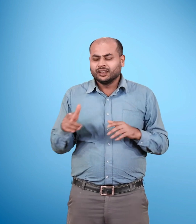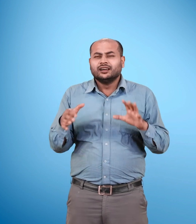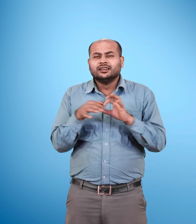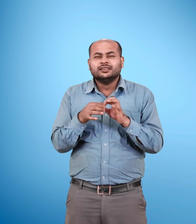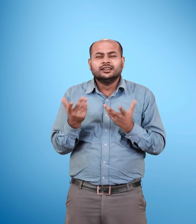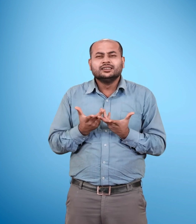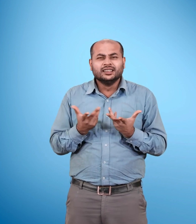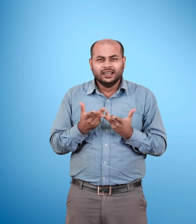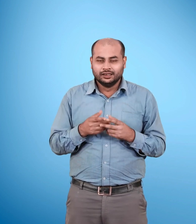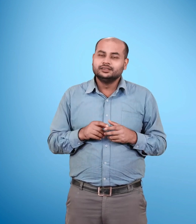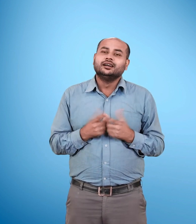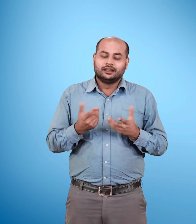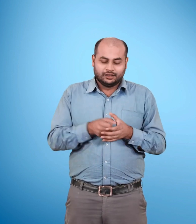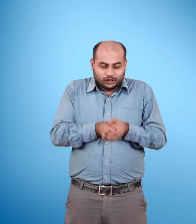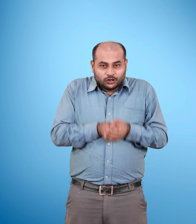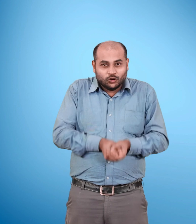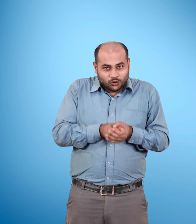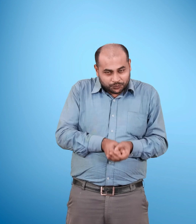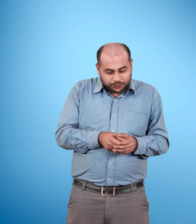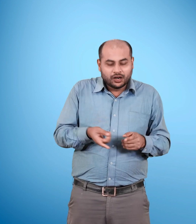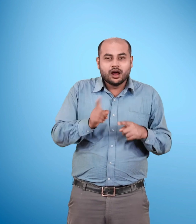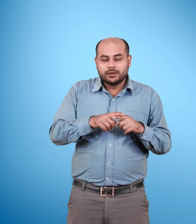Open wells are fed by groundwater.